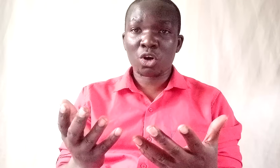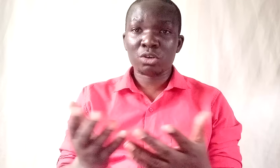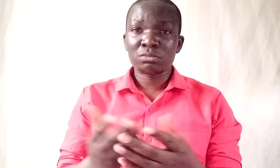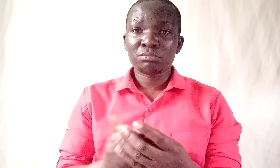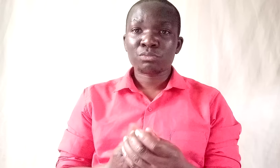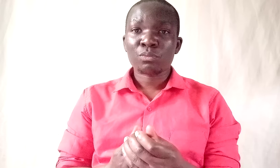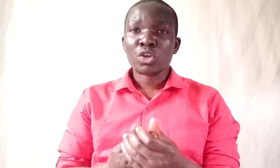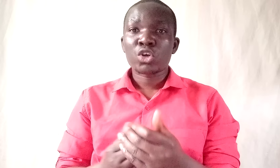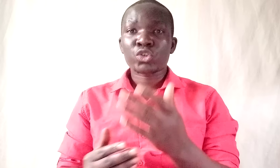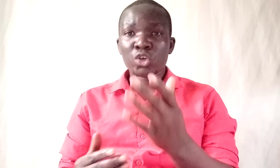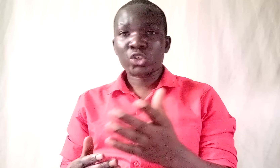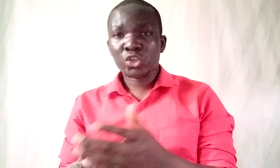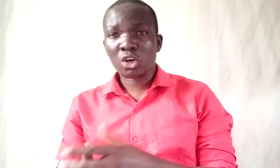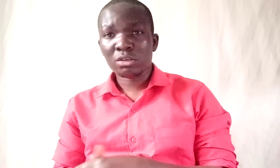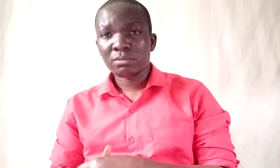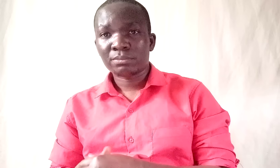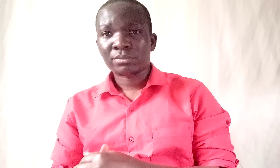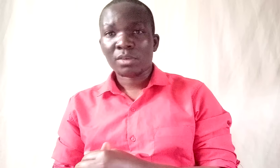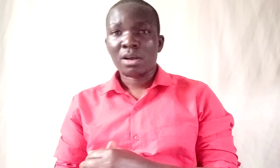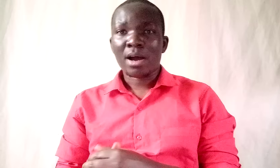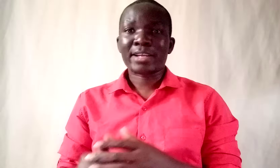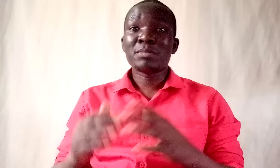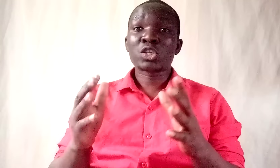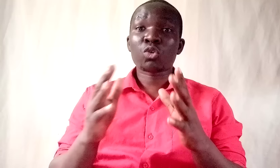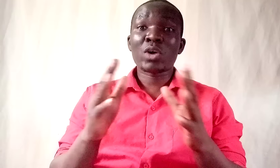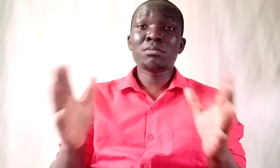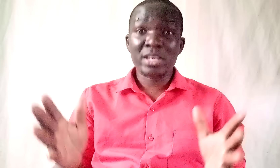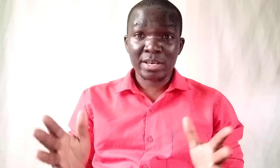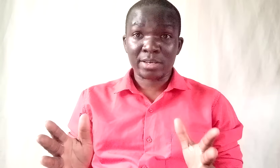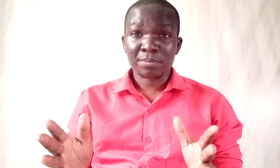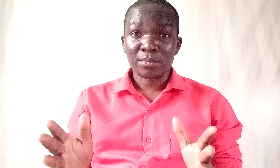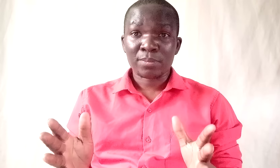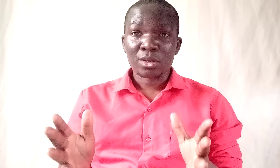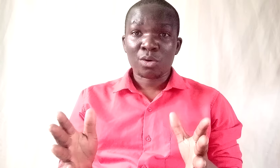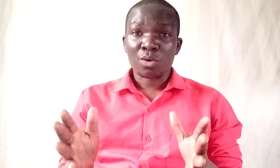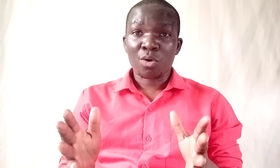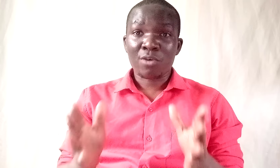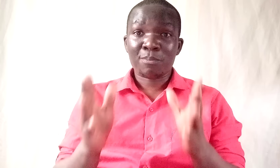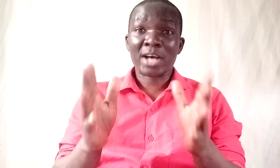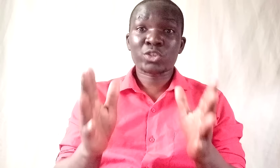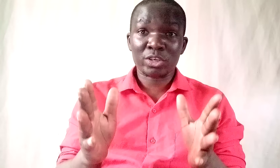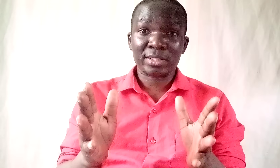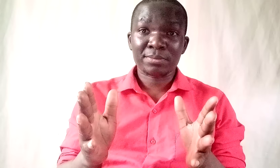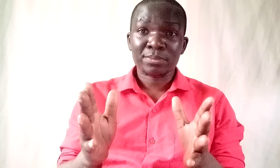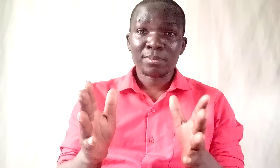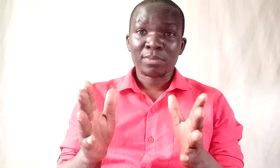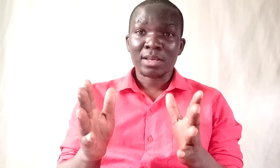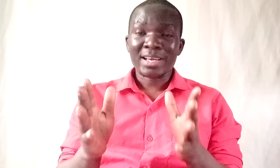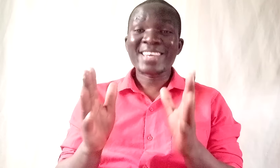physical, social, and mental well-being of a person, in